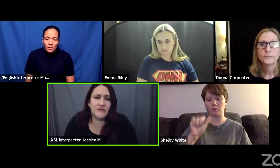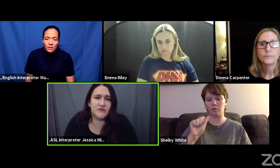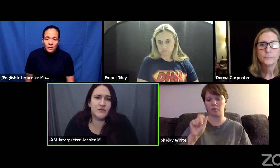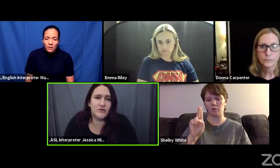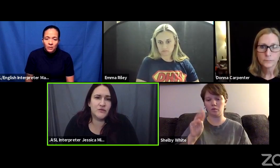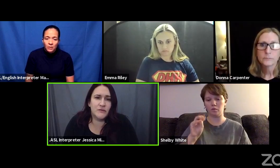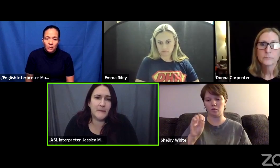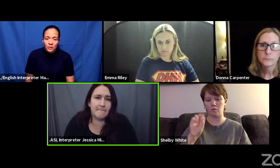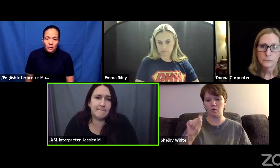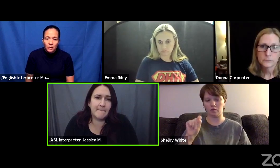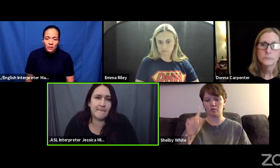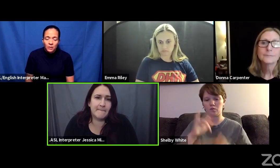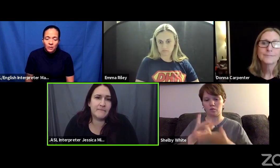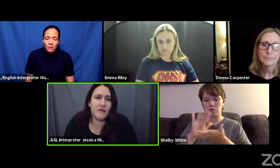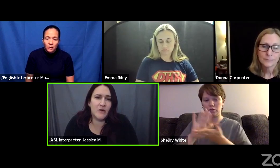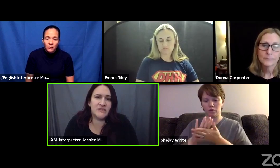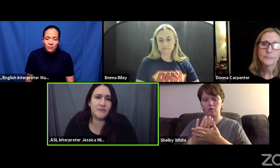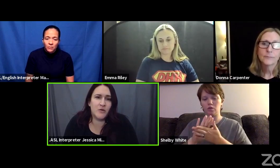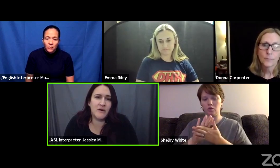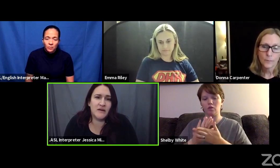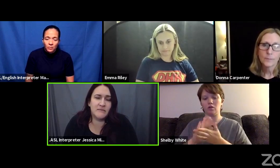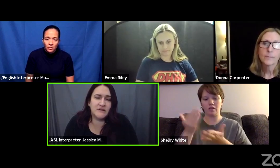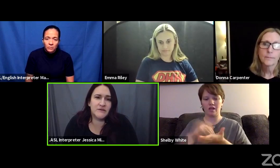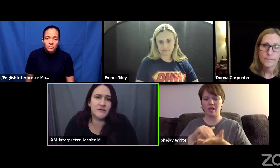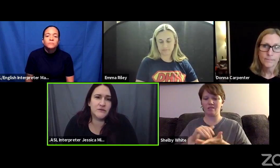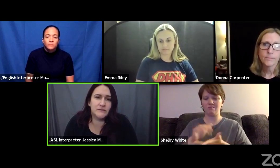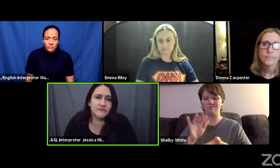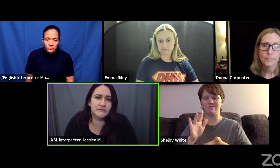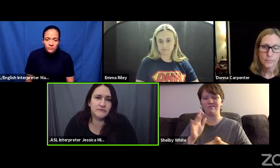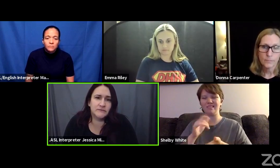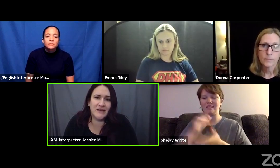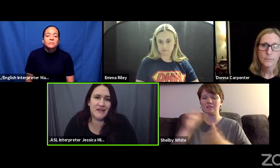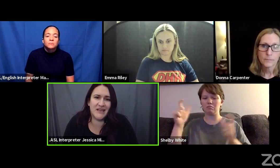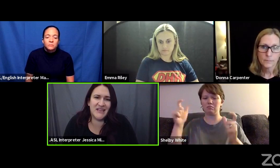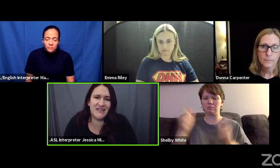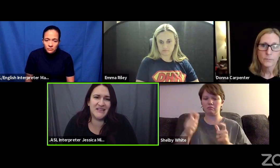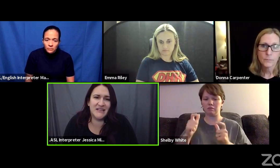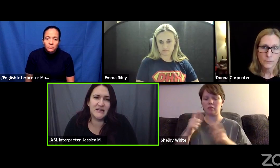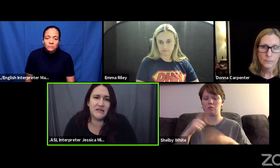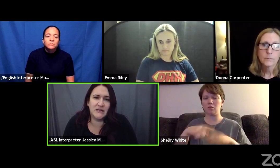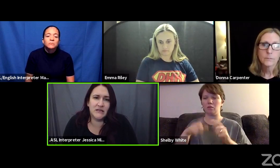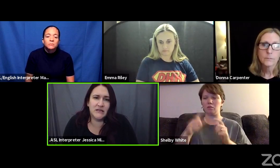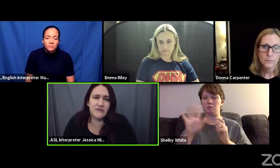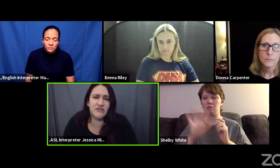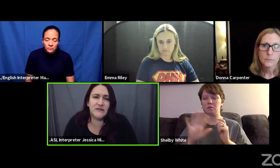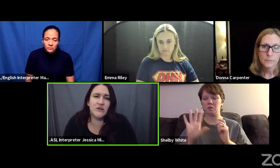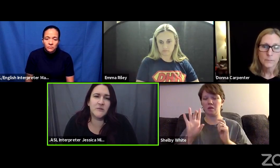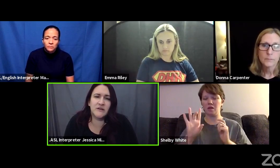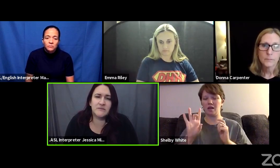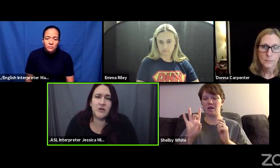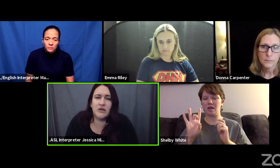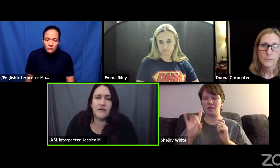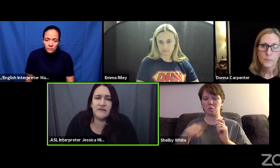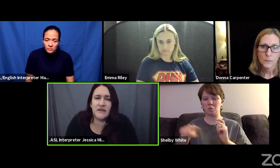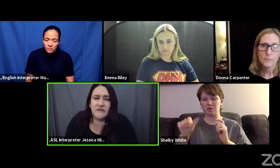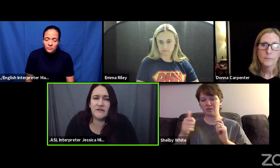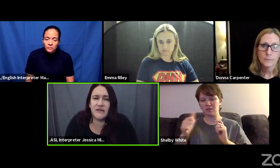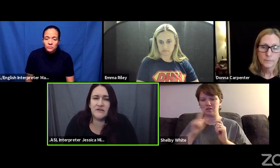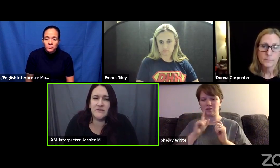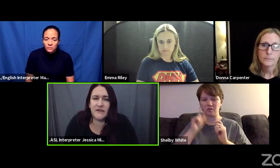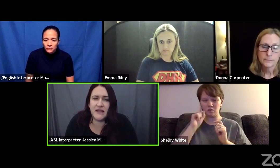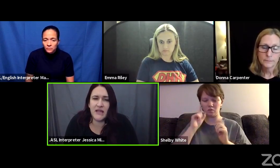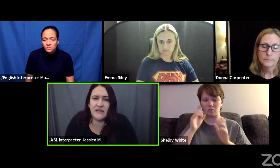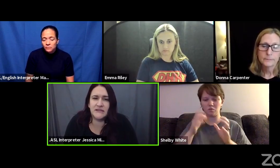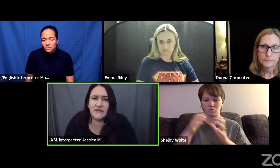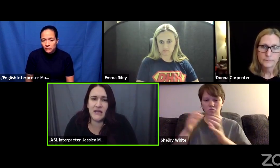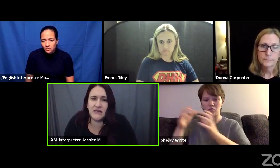Then for middle school, I went to Beaumont Middle School. And again, it was just a little bit smaller at the size. I would say